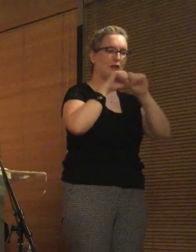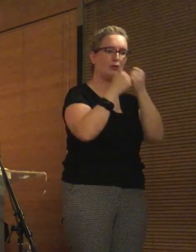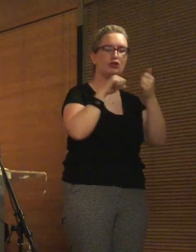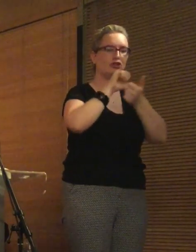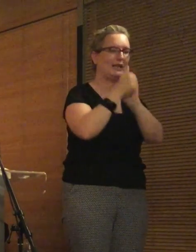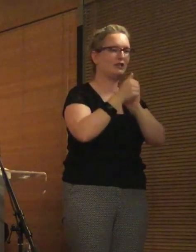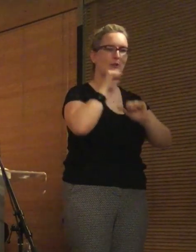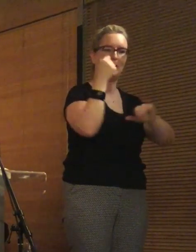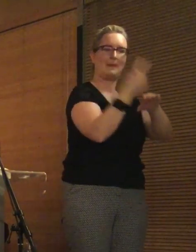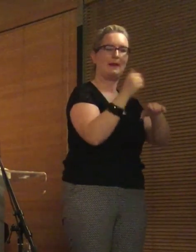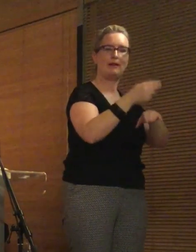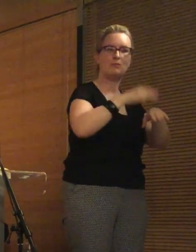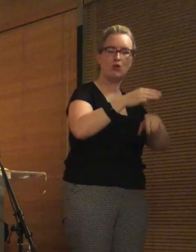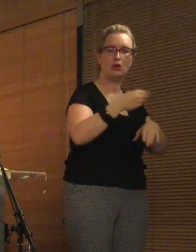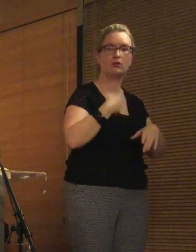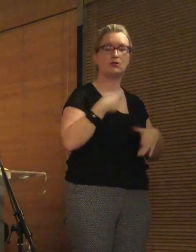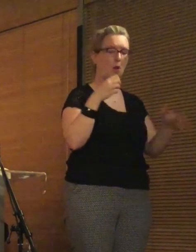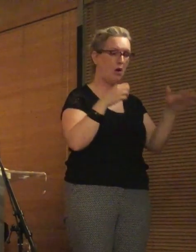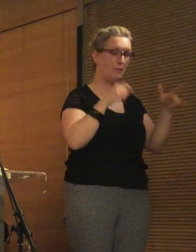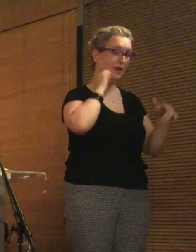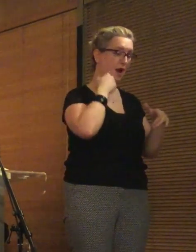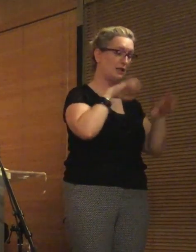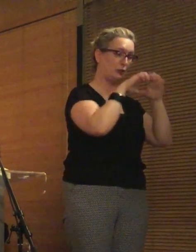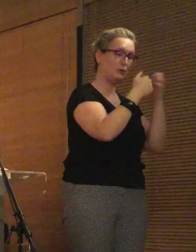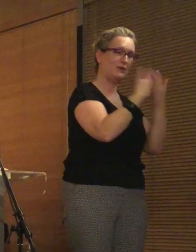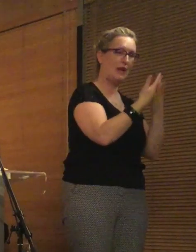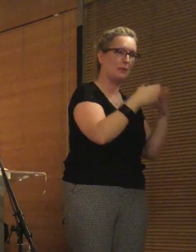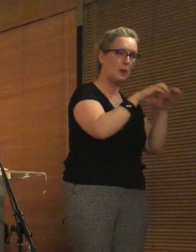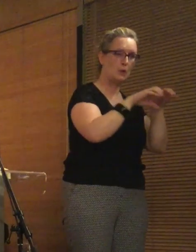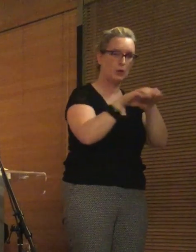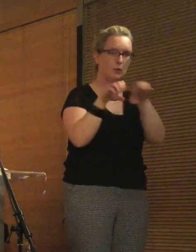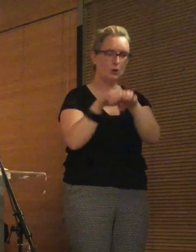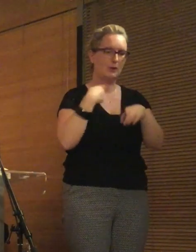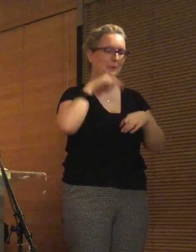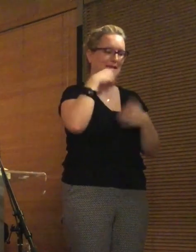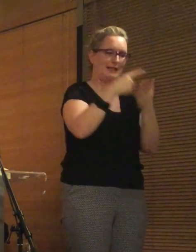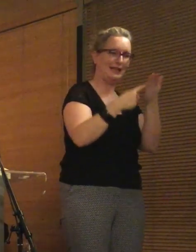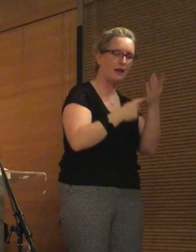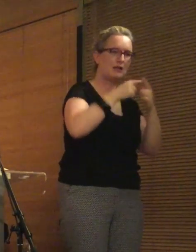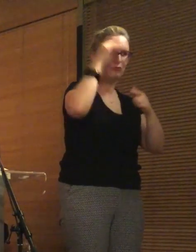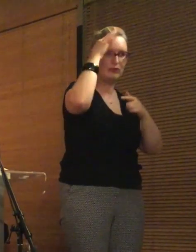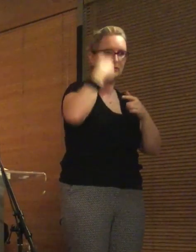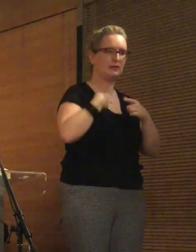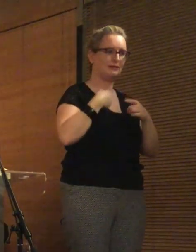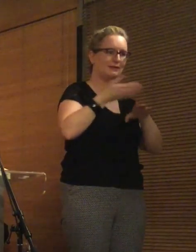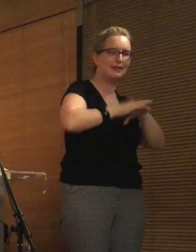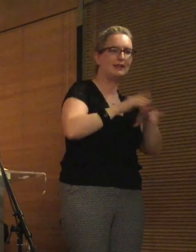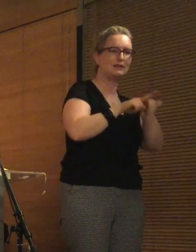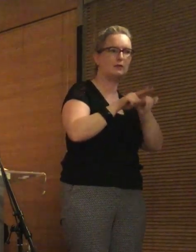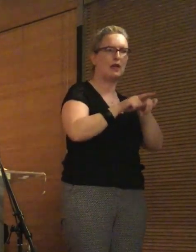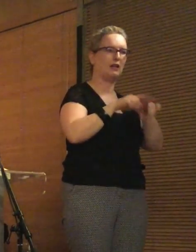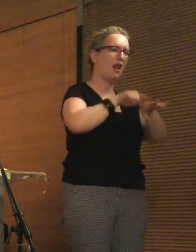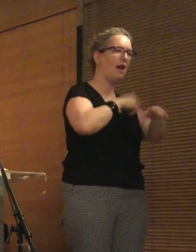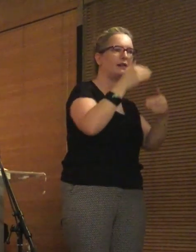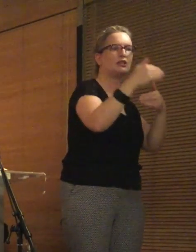community. The loss of community process and the ethos and principles that goes with it will have long-term